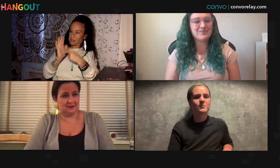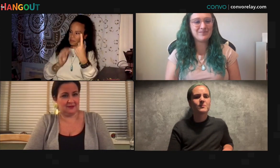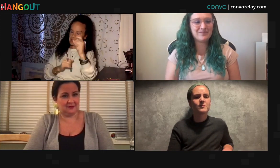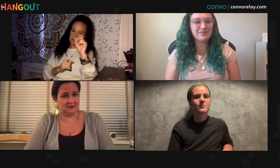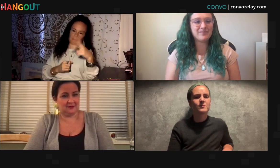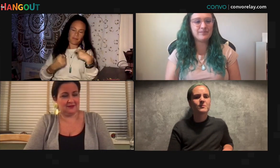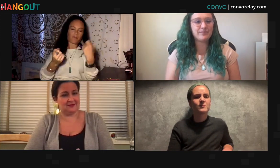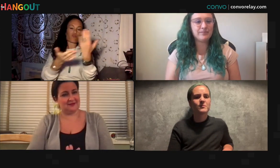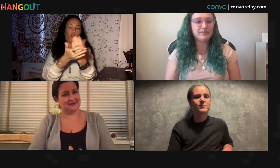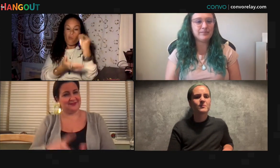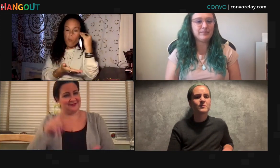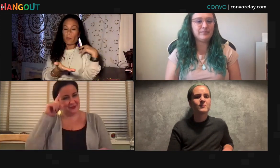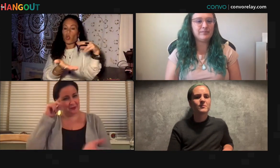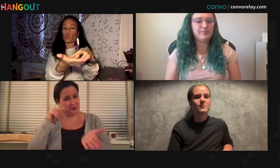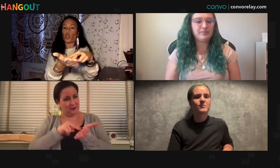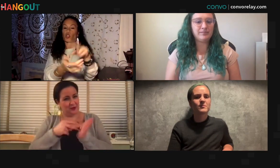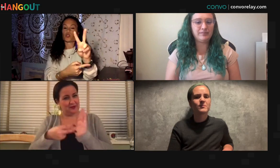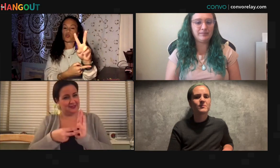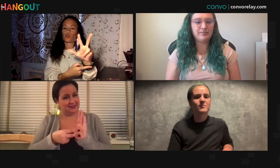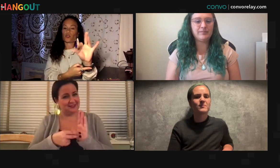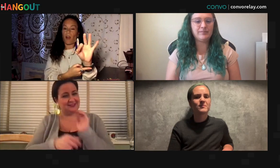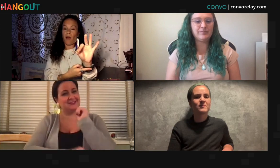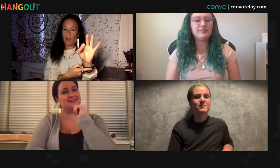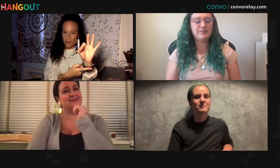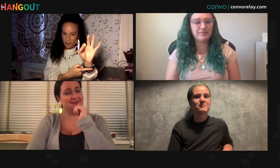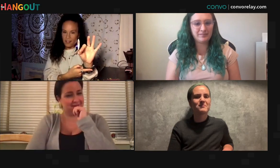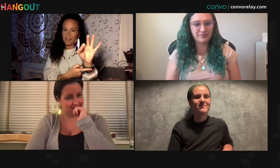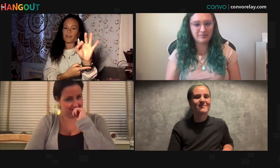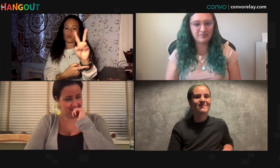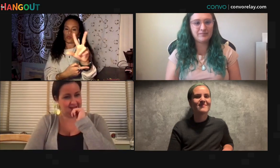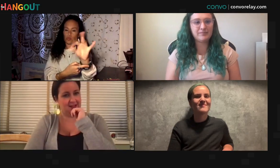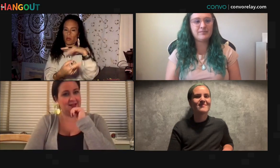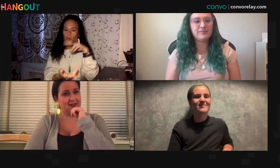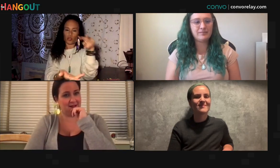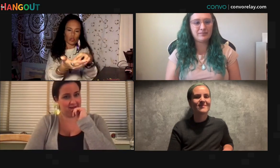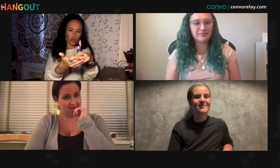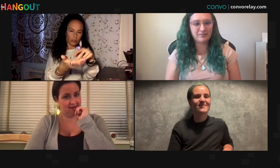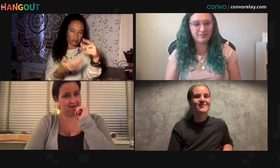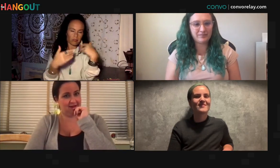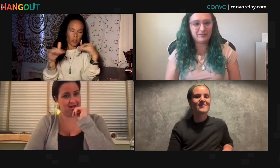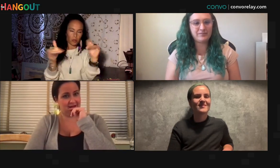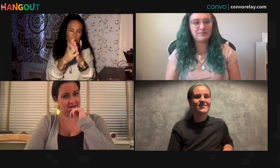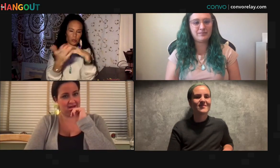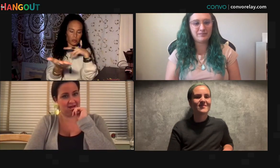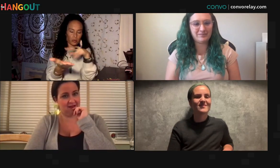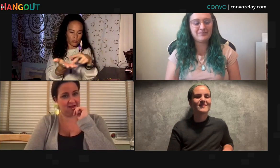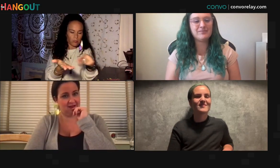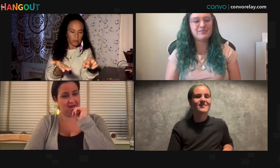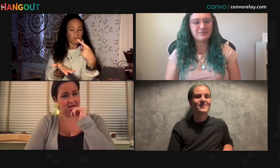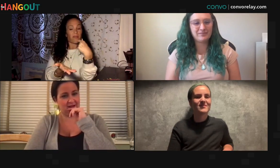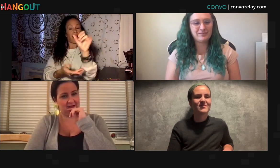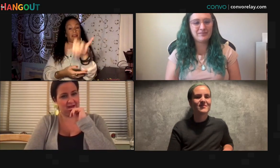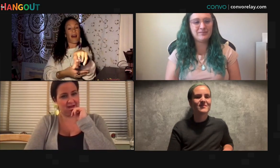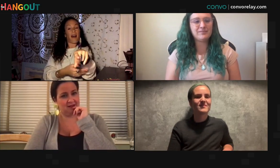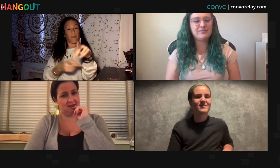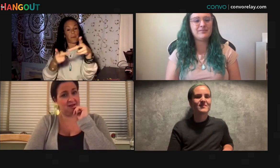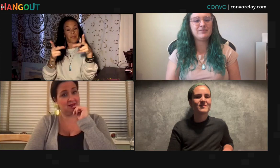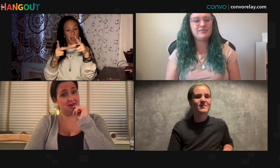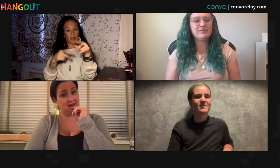the vehicle go over to the next lane. It allowed me to pass it. And then after I looked up 239. And